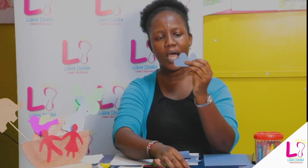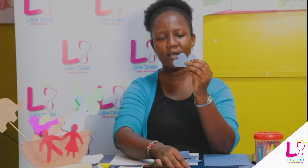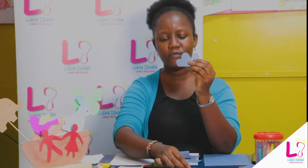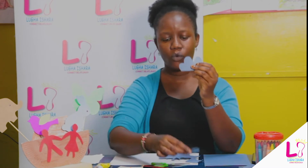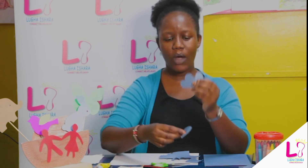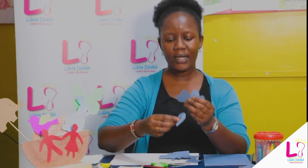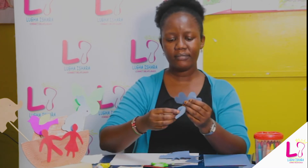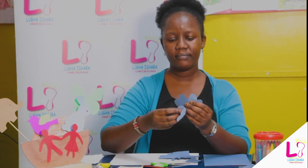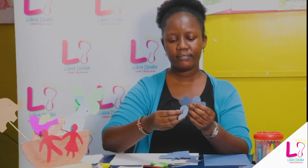have 1,